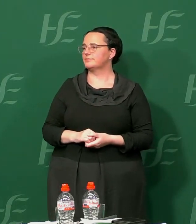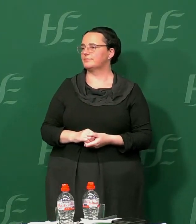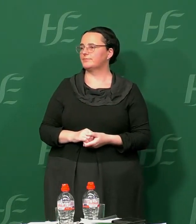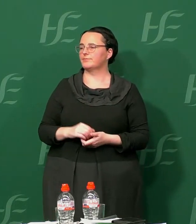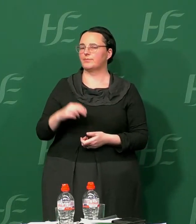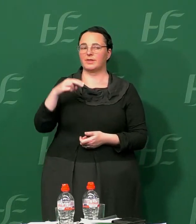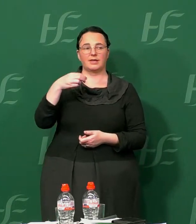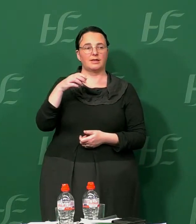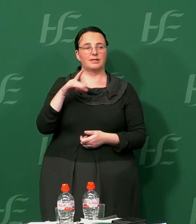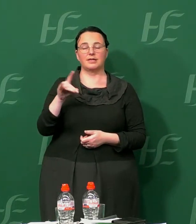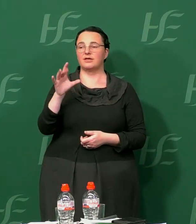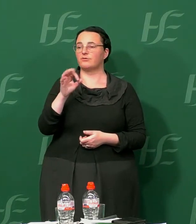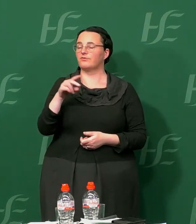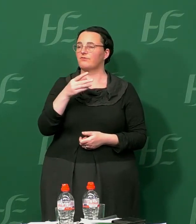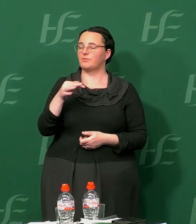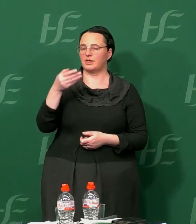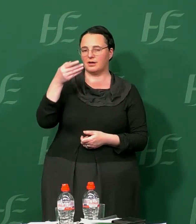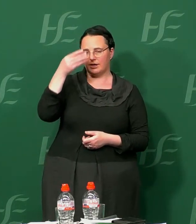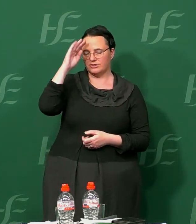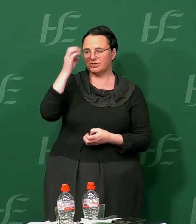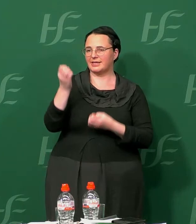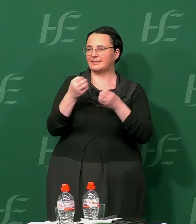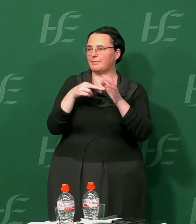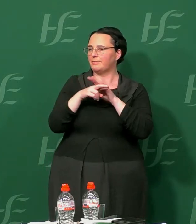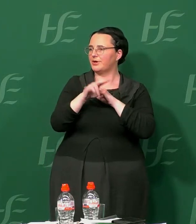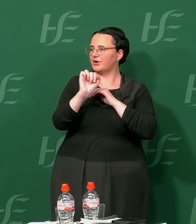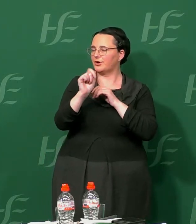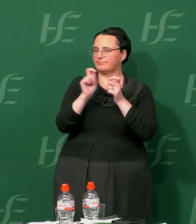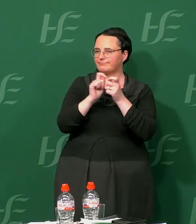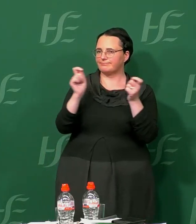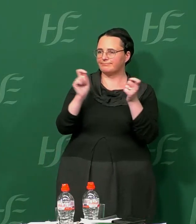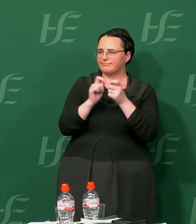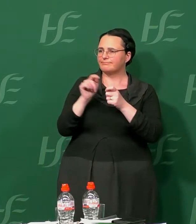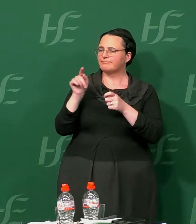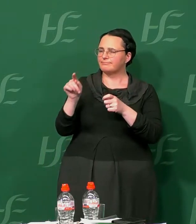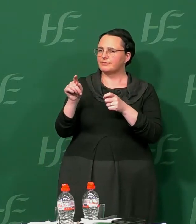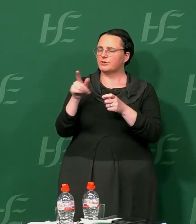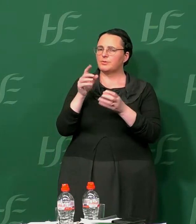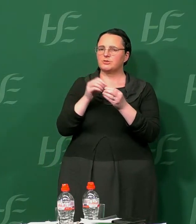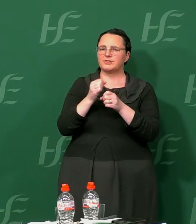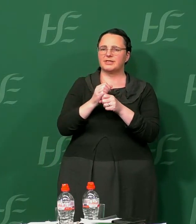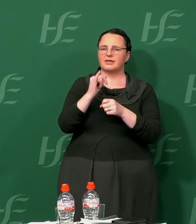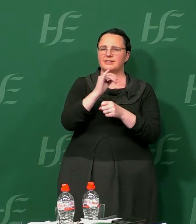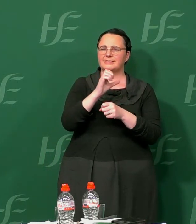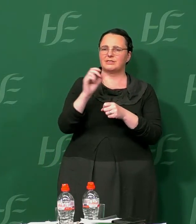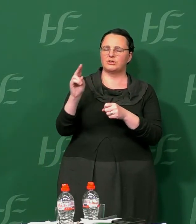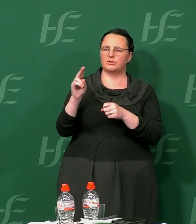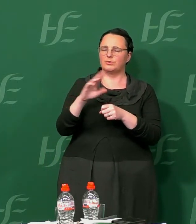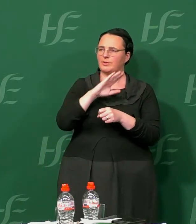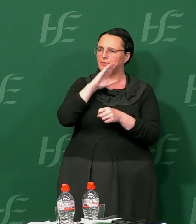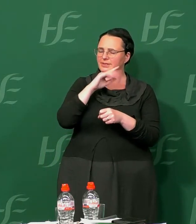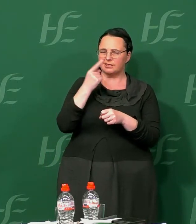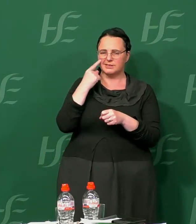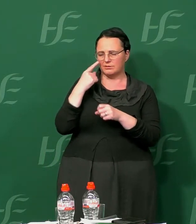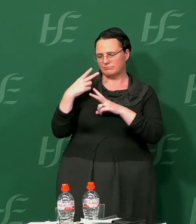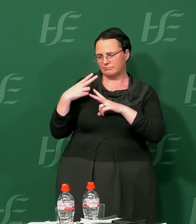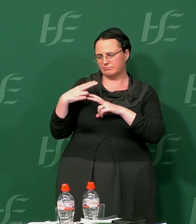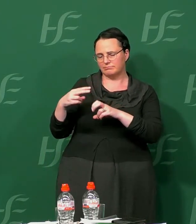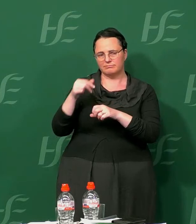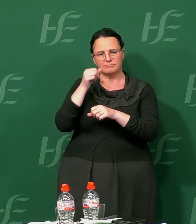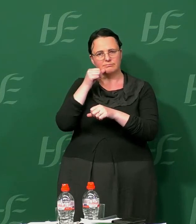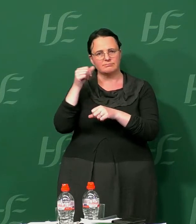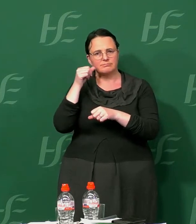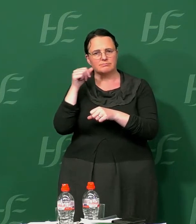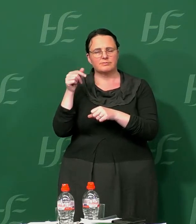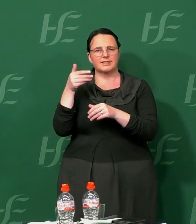I'm Niamh Griffin from the Irish Examiner. Just to go back to what you were saying there about the ICU beds, there was a study you maybe saw yesterday about the